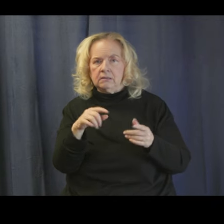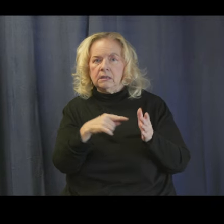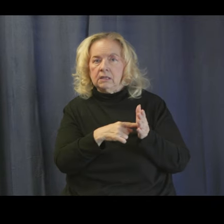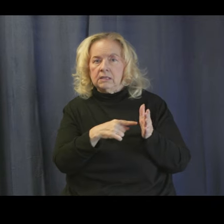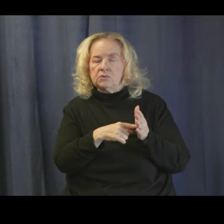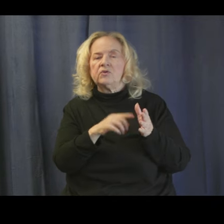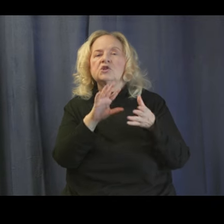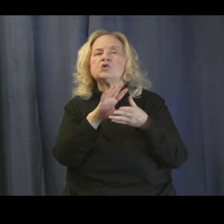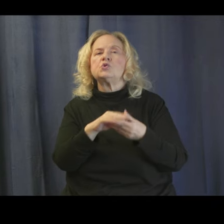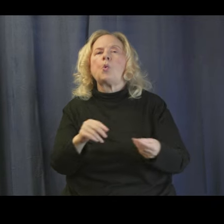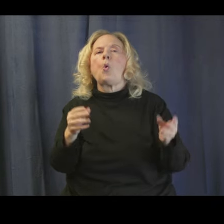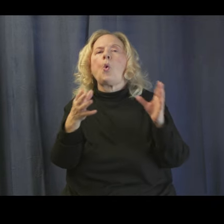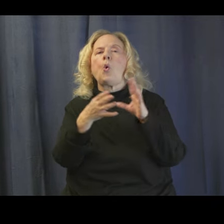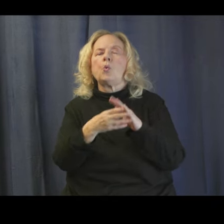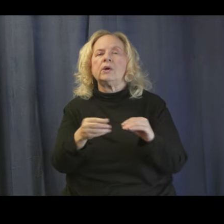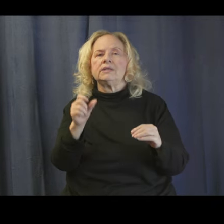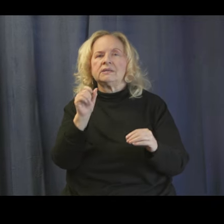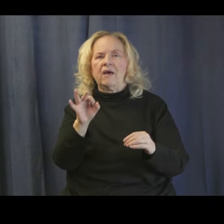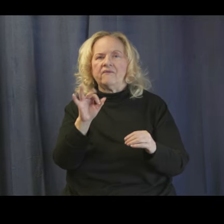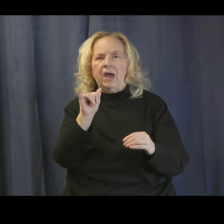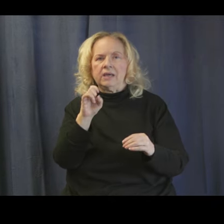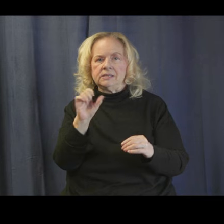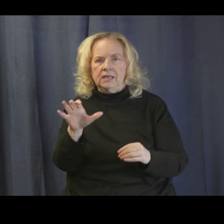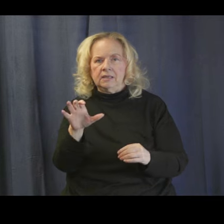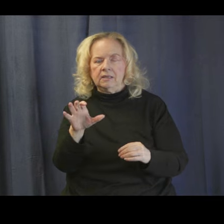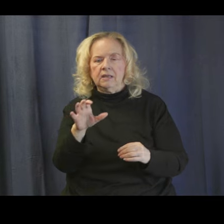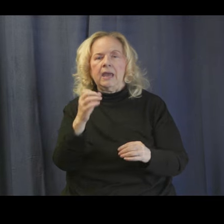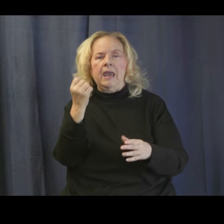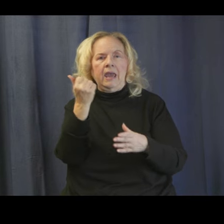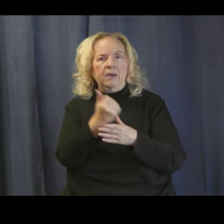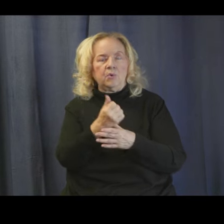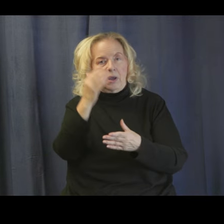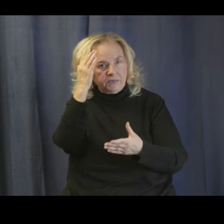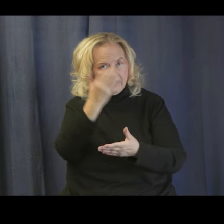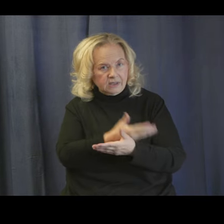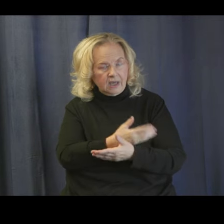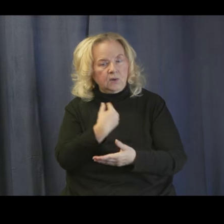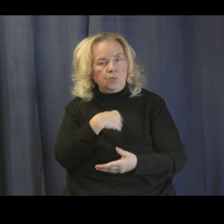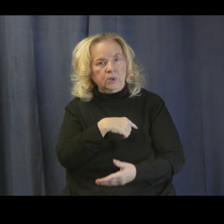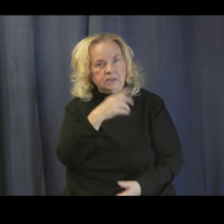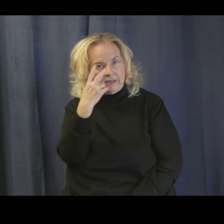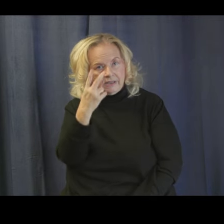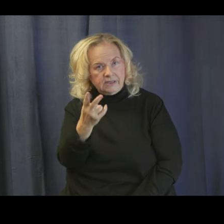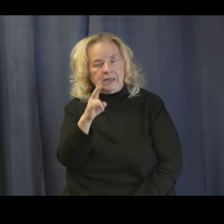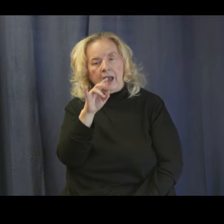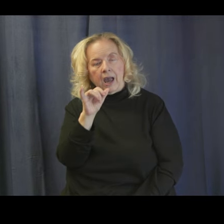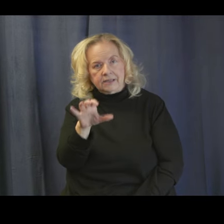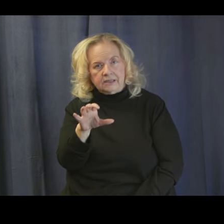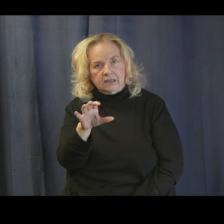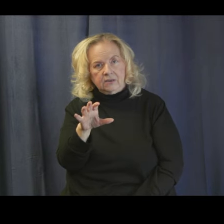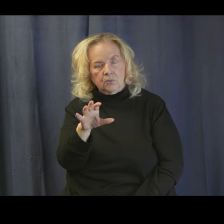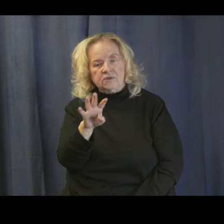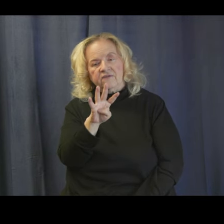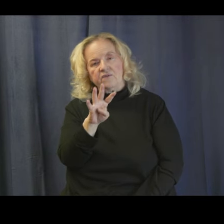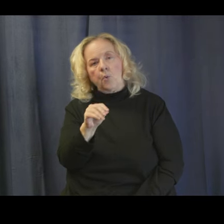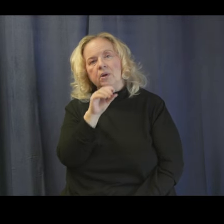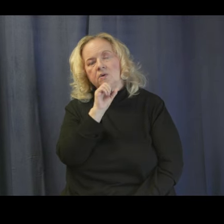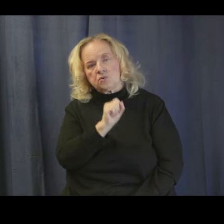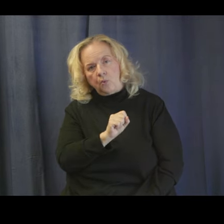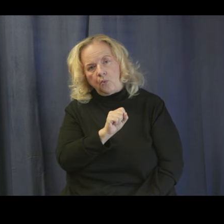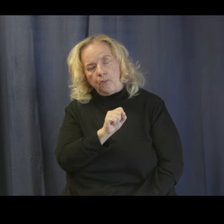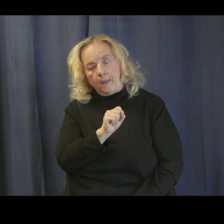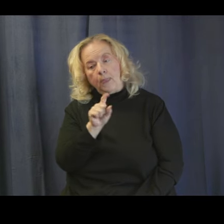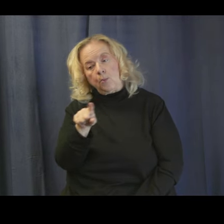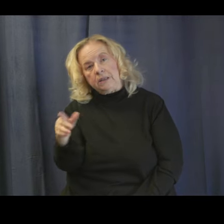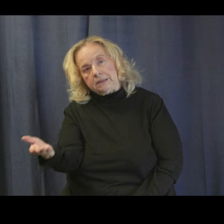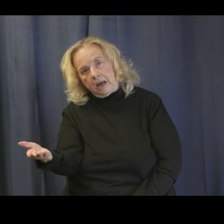these are the stories of Isaac, Abraham's son. And we see that Isaac was 40 years